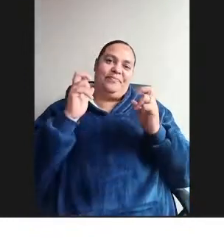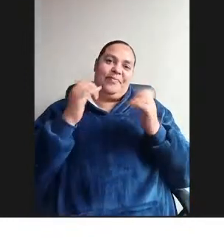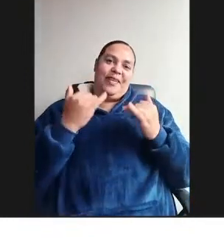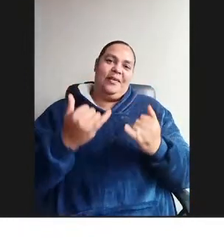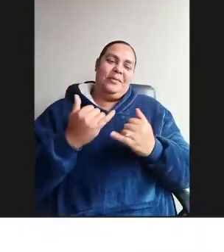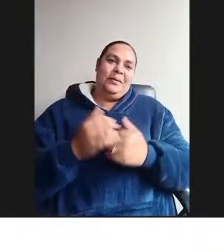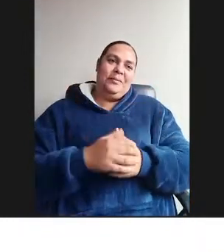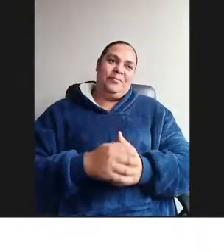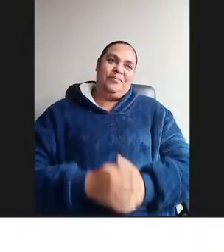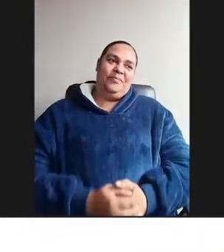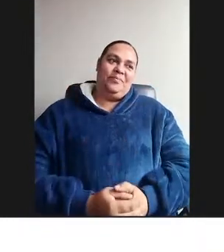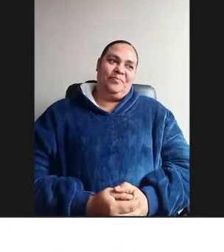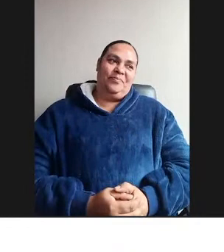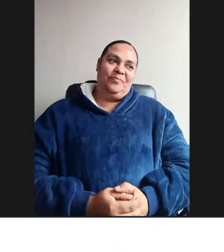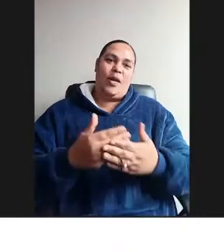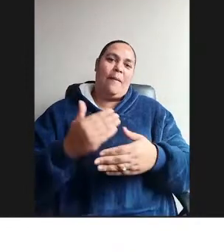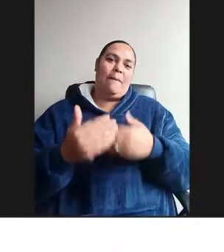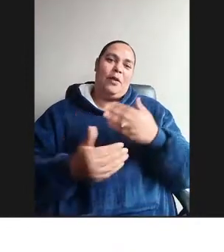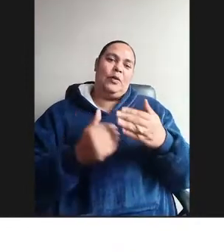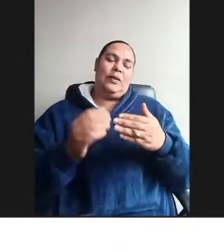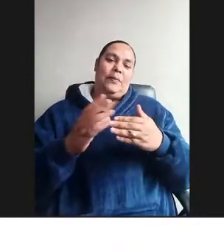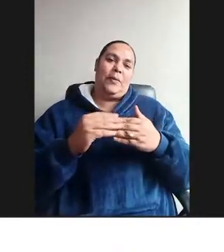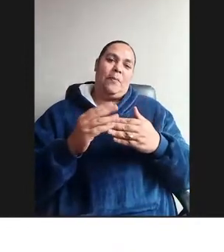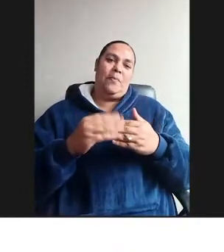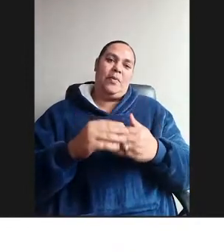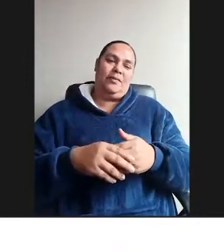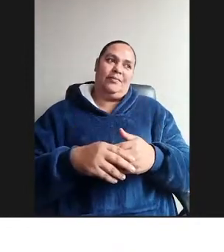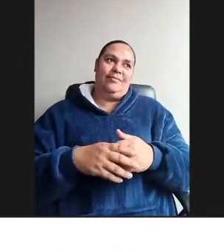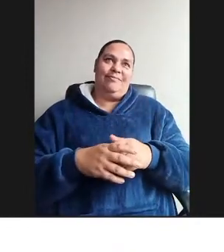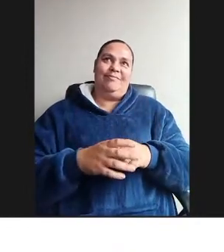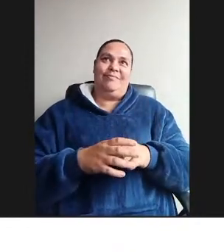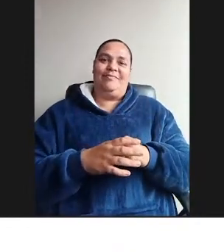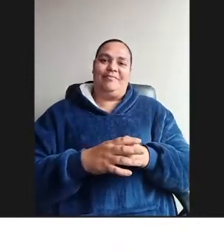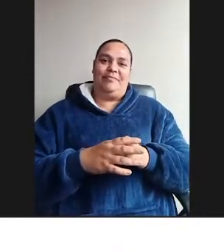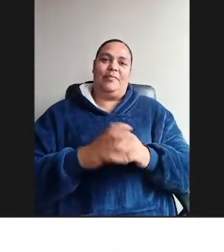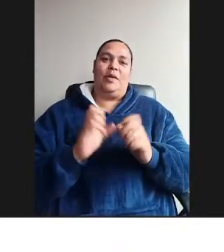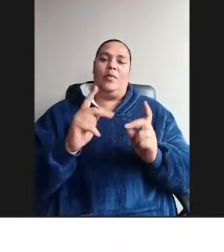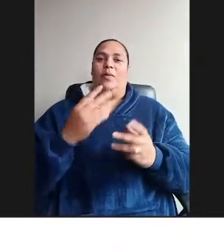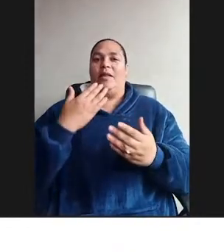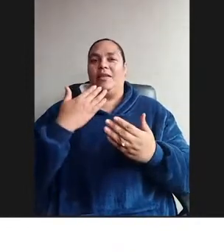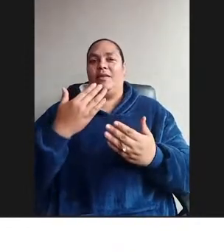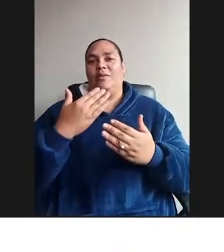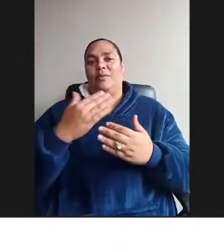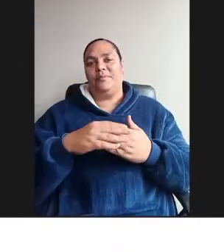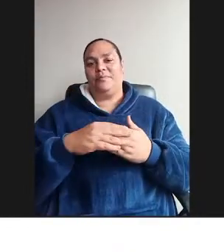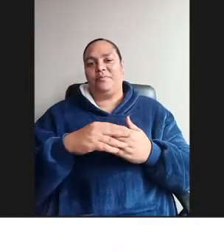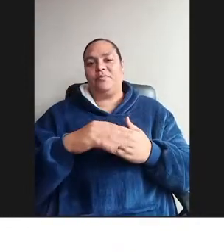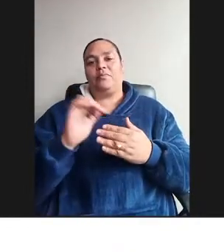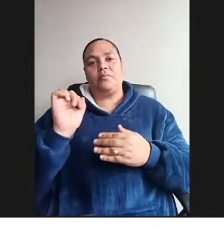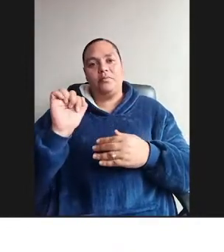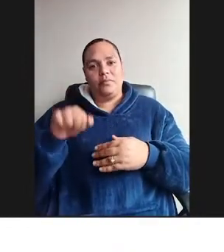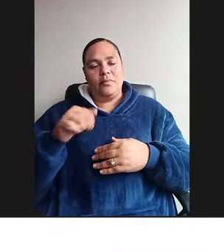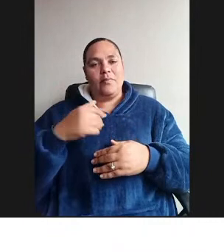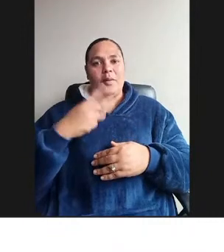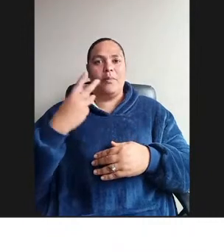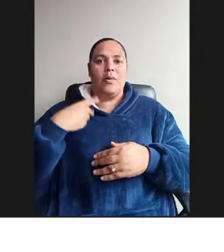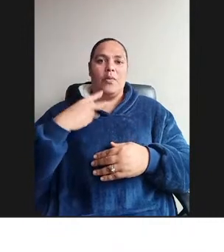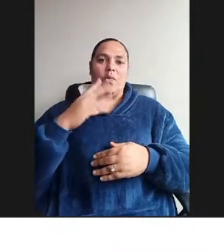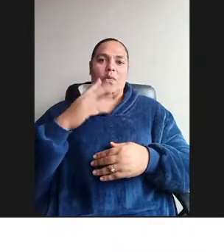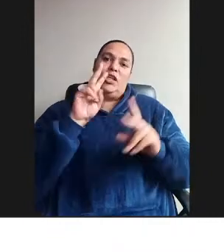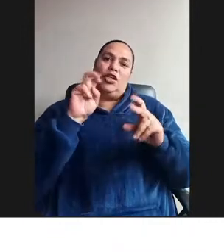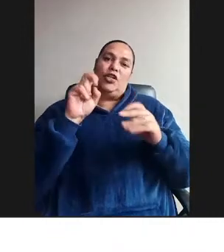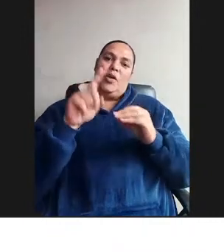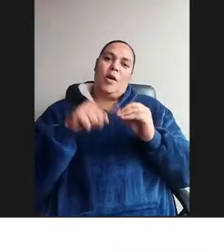You may proceed, member. Okay, thank you. Yes, I was asking the issue of